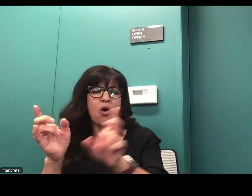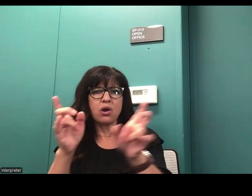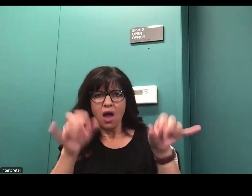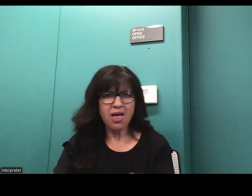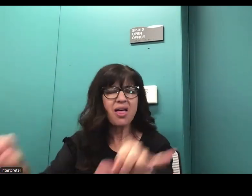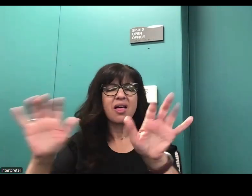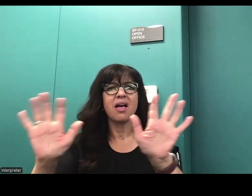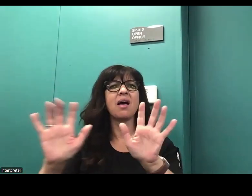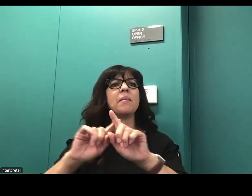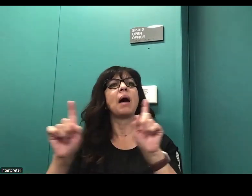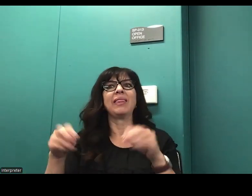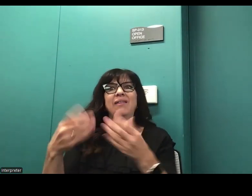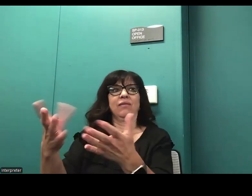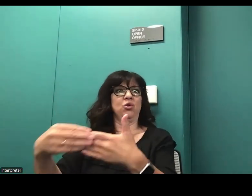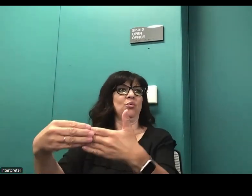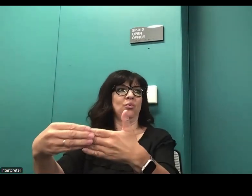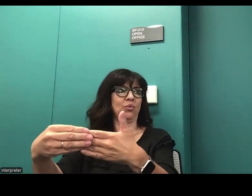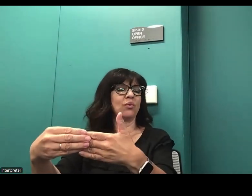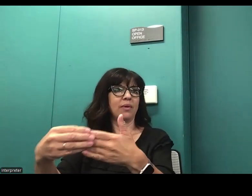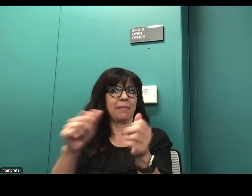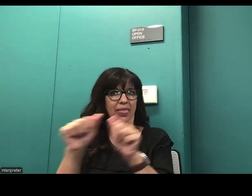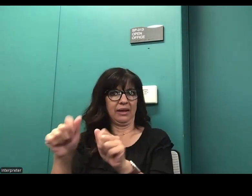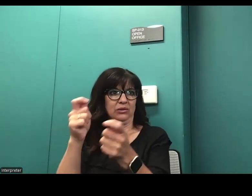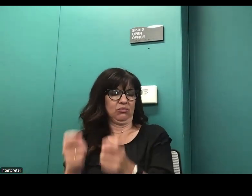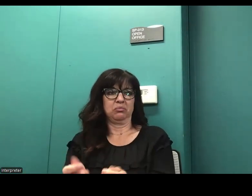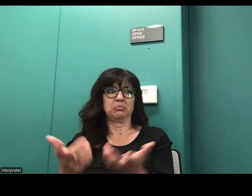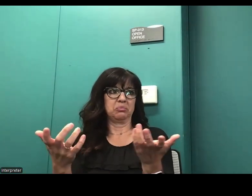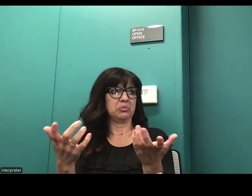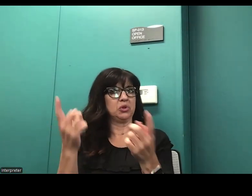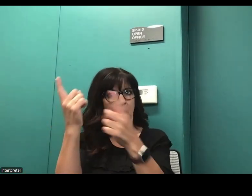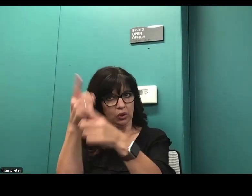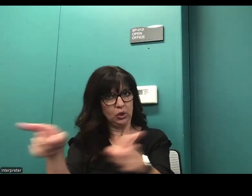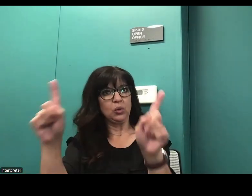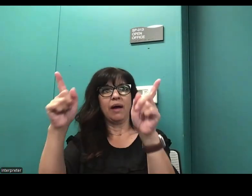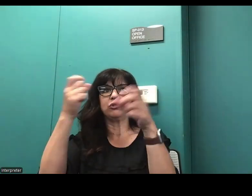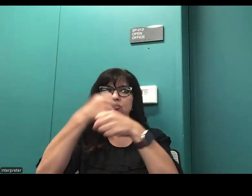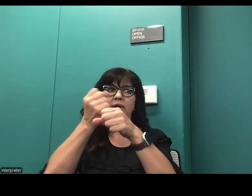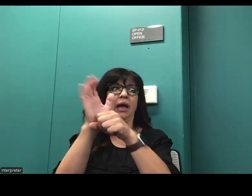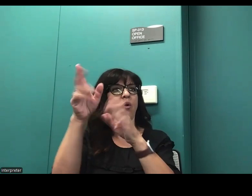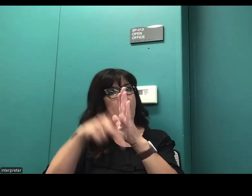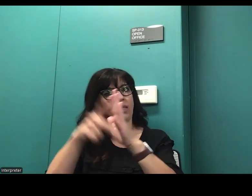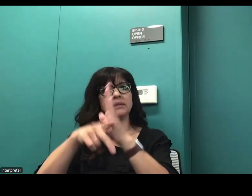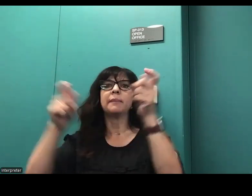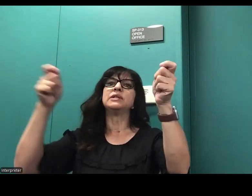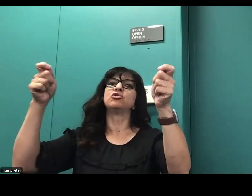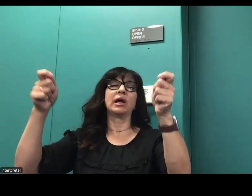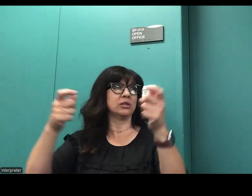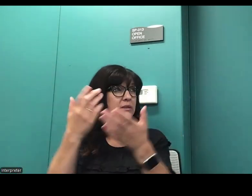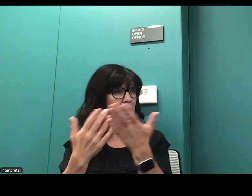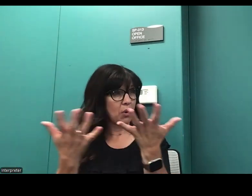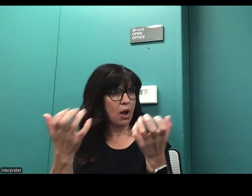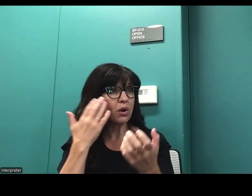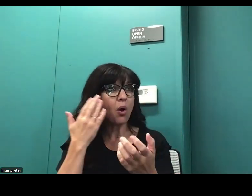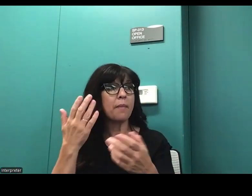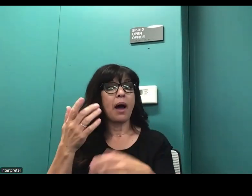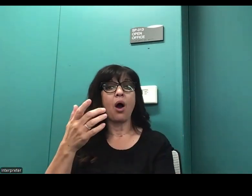but they've given you that. So you've got to make your policies, your administration does. Someone wanted to know about